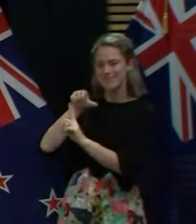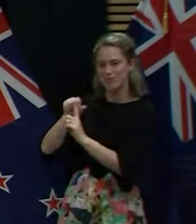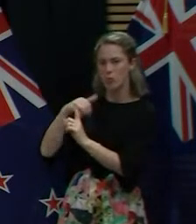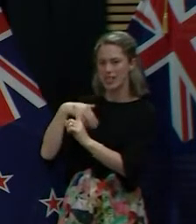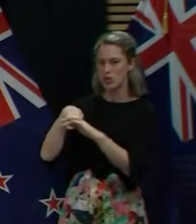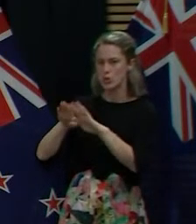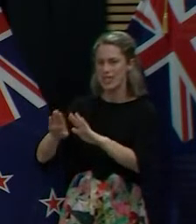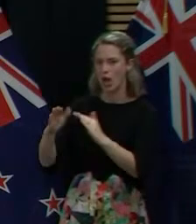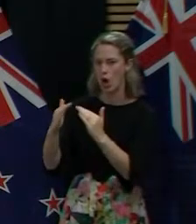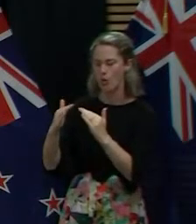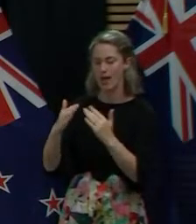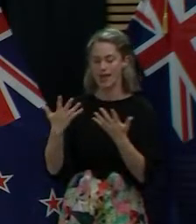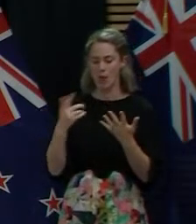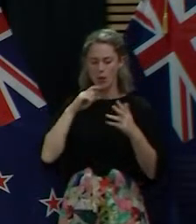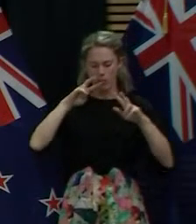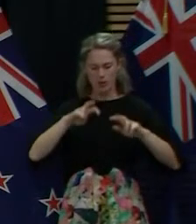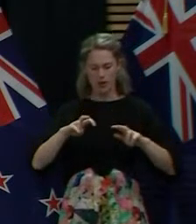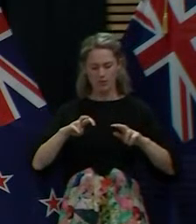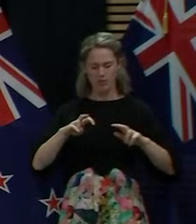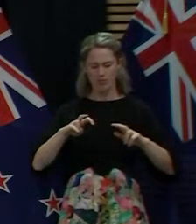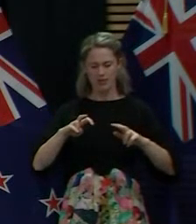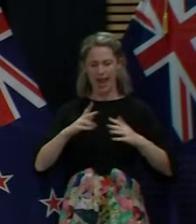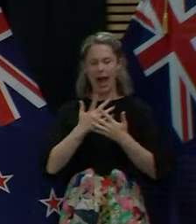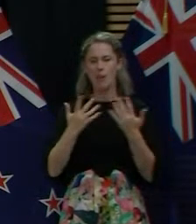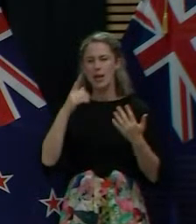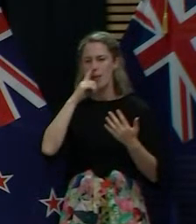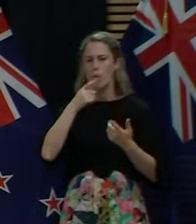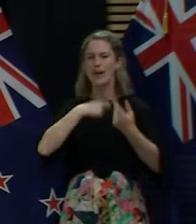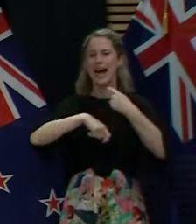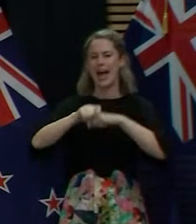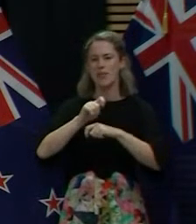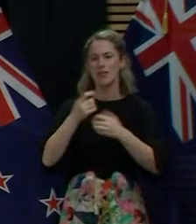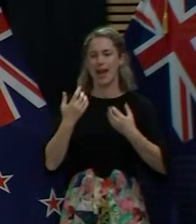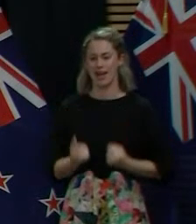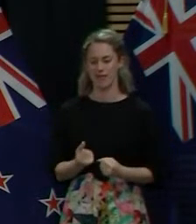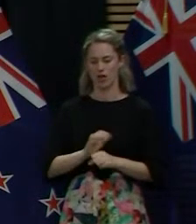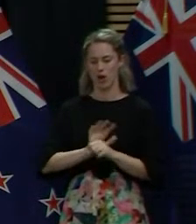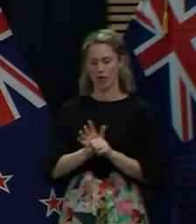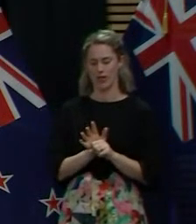actually converted into cases. So that's one aspect of it, and that will